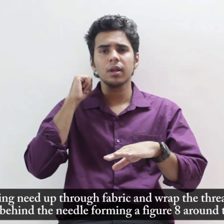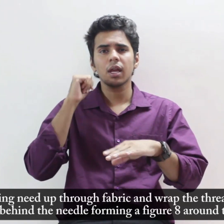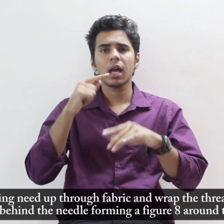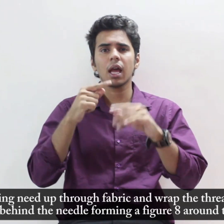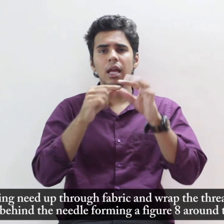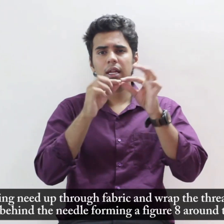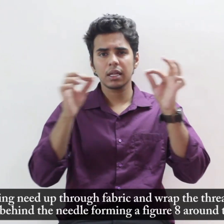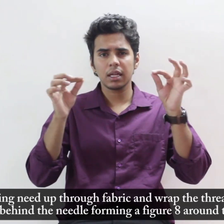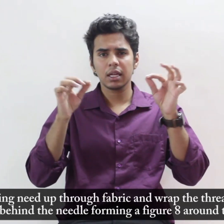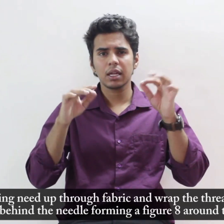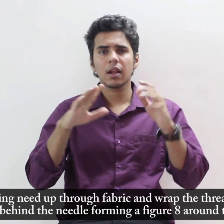needle.